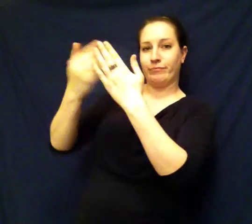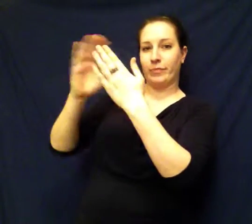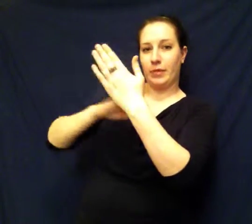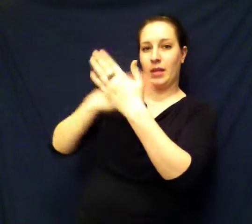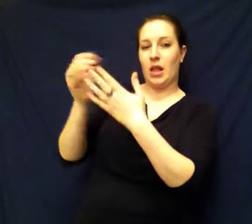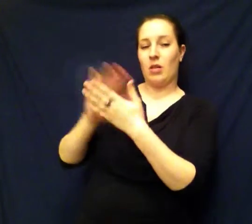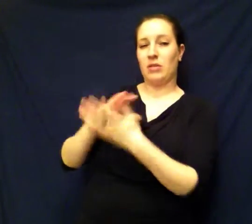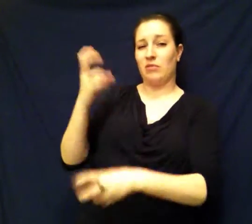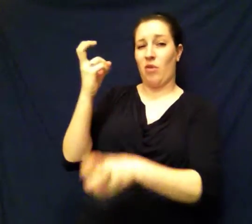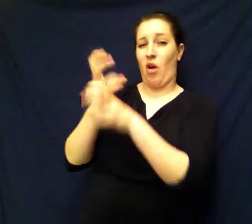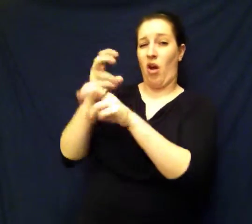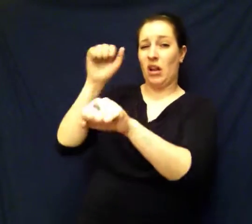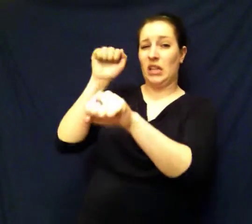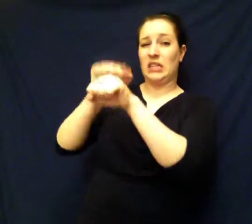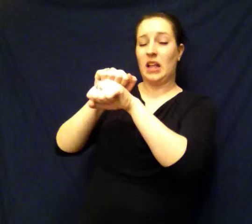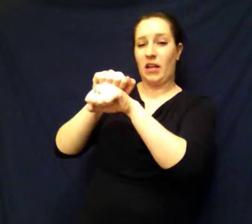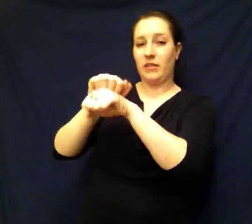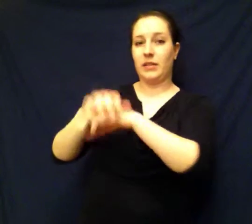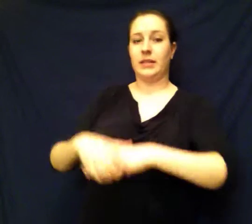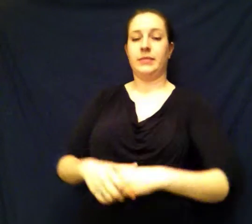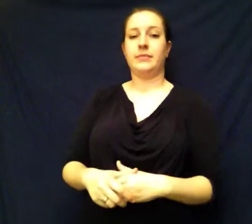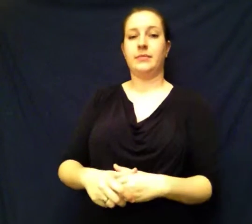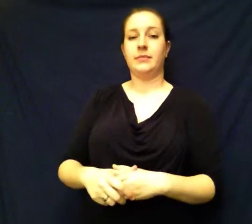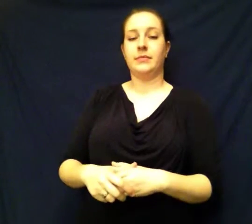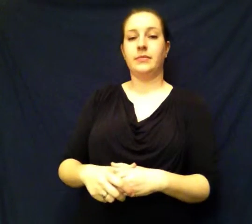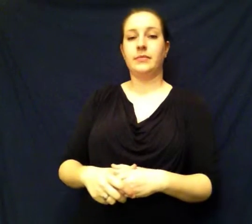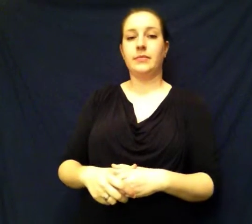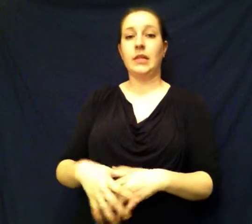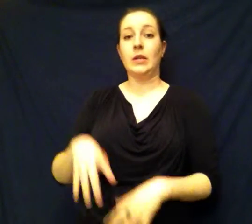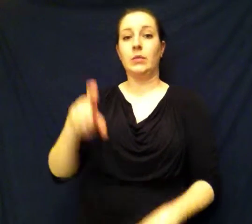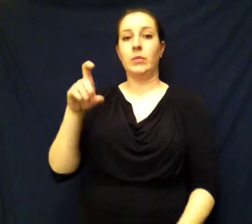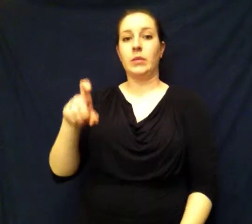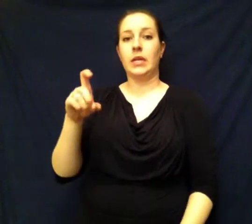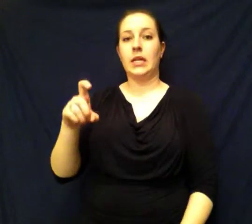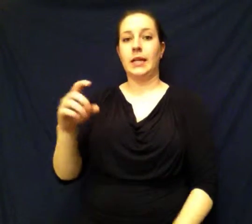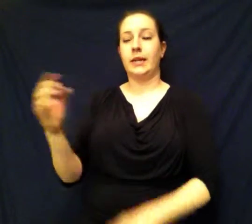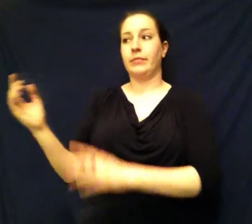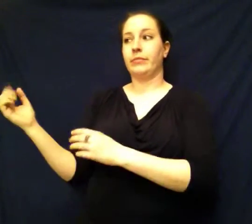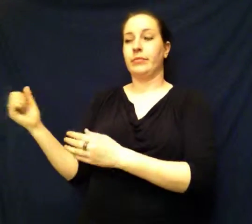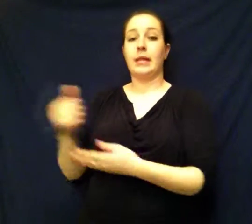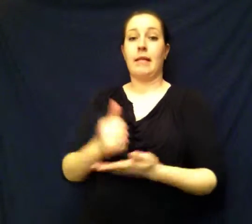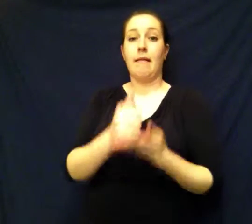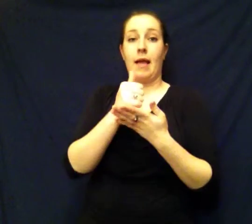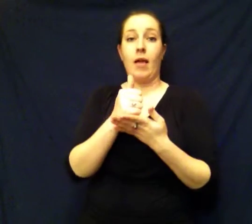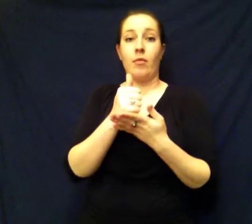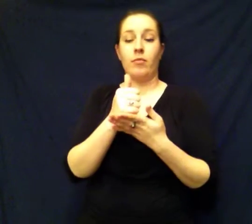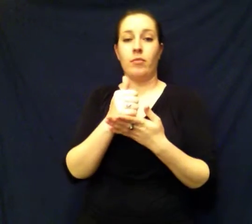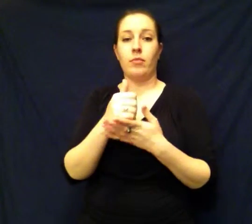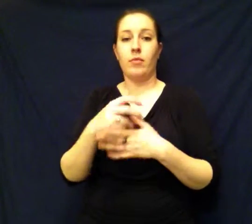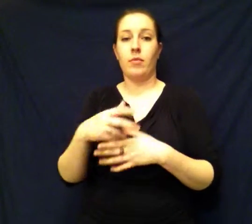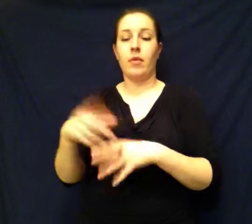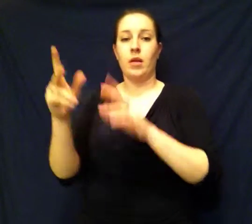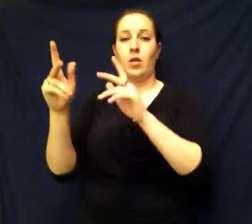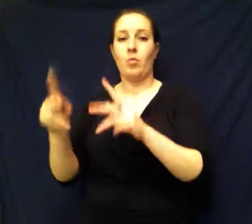It's even strength than chicken wire. So we had to bring somebody in who really knew how to use heavy-duty materials, and he was able to make it